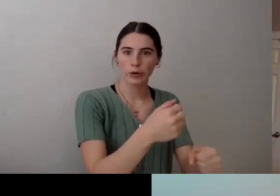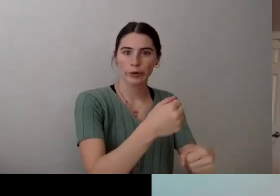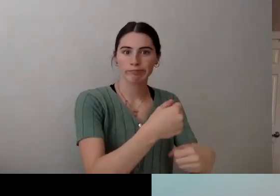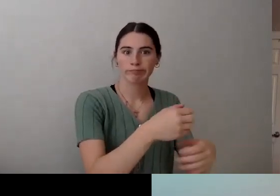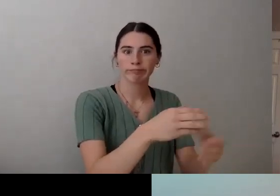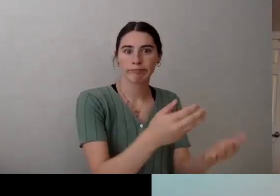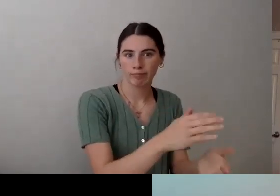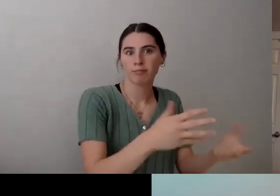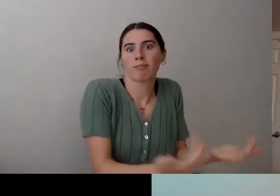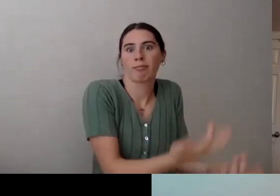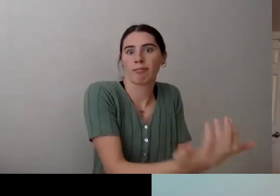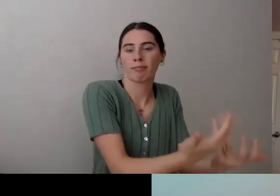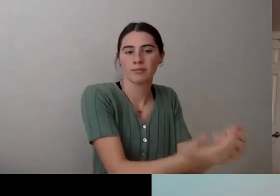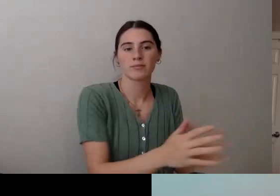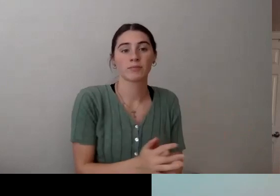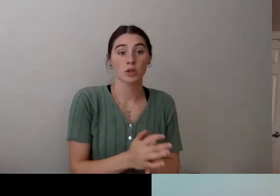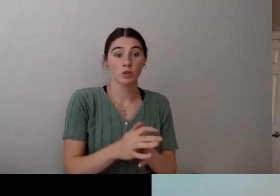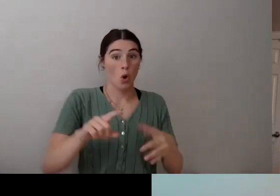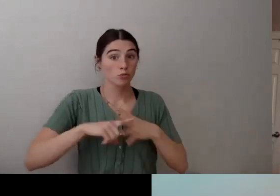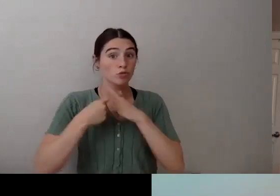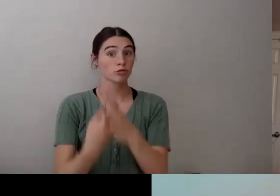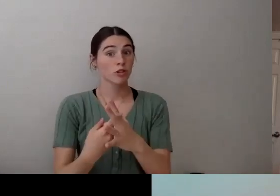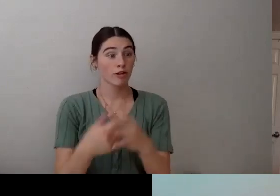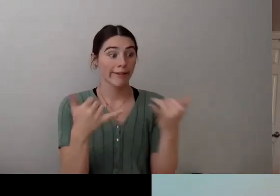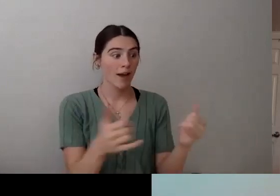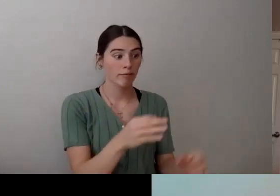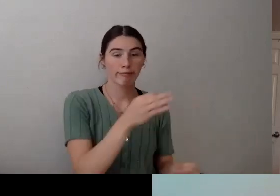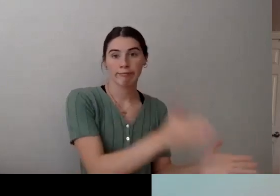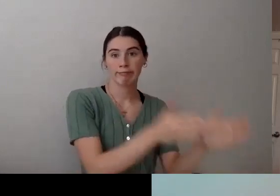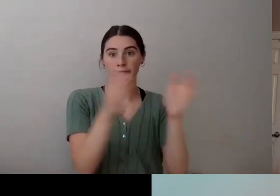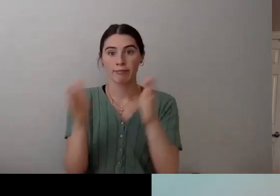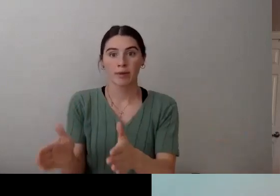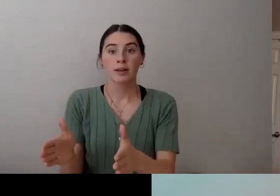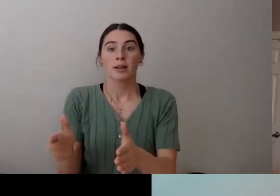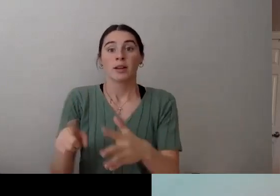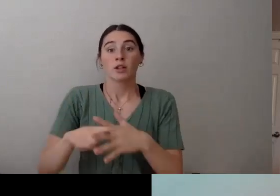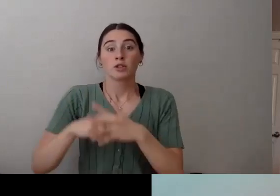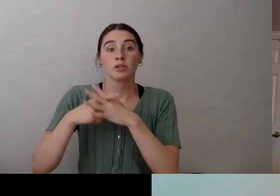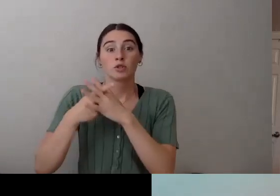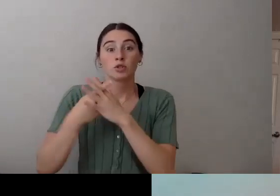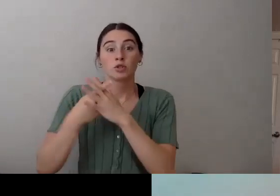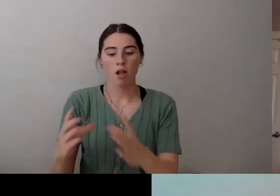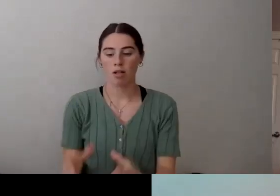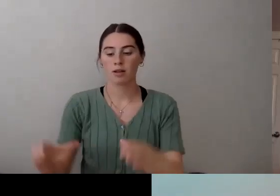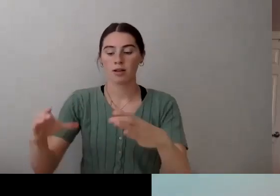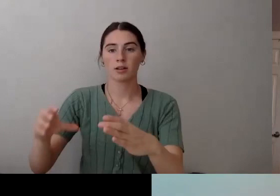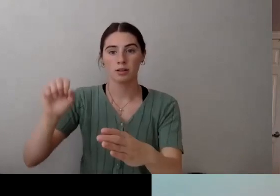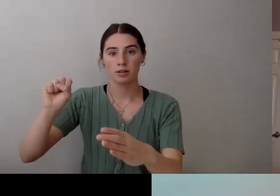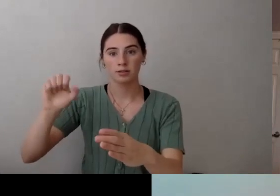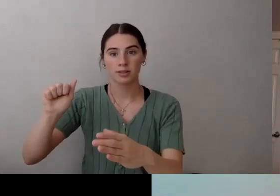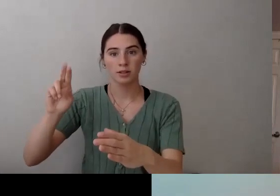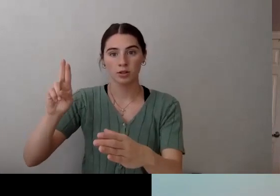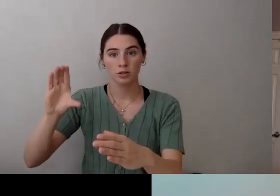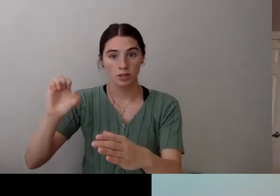up our sauce in this pot, in the sauce pot, because what's gonna happen is